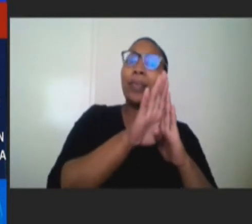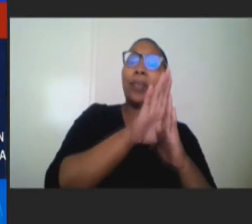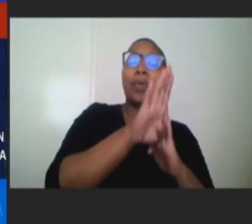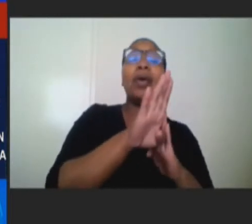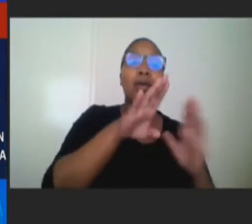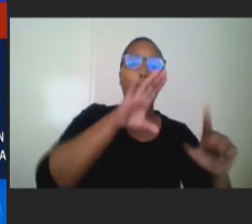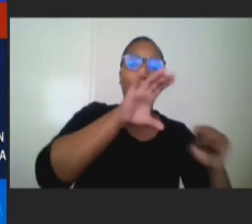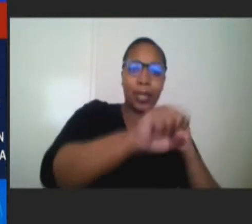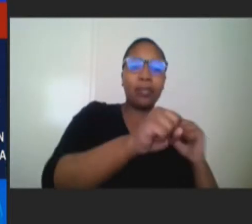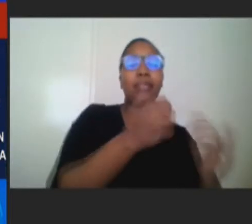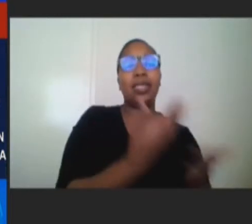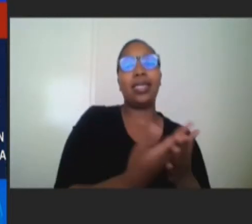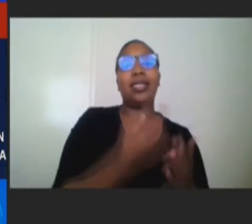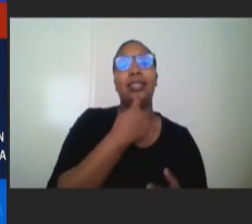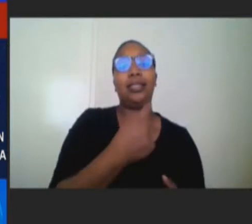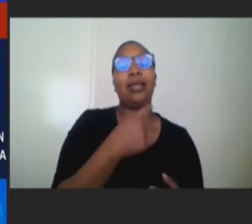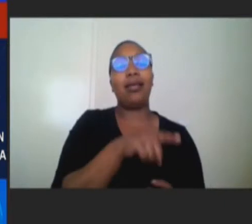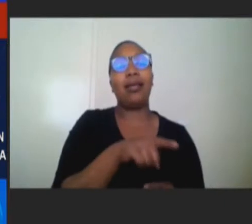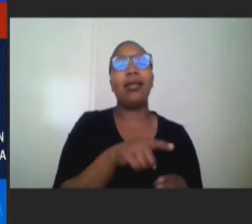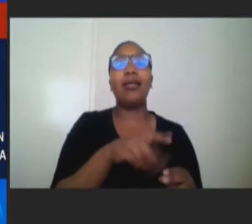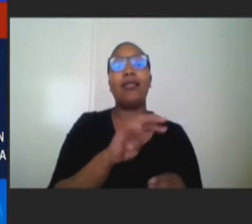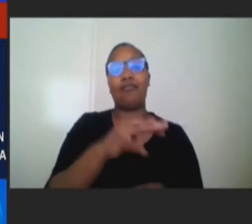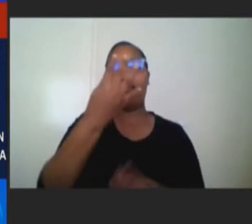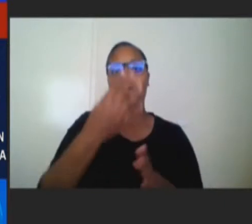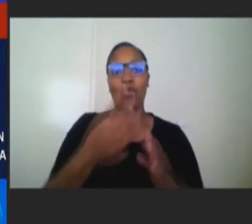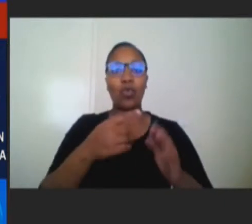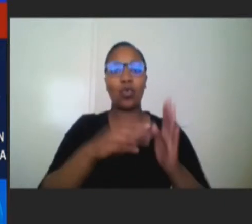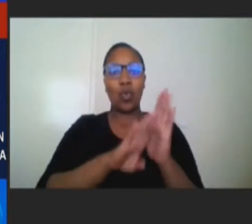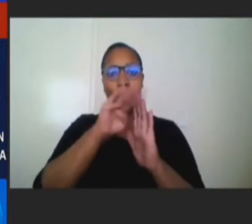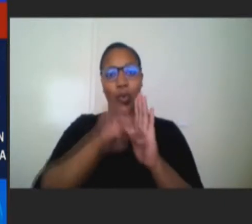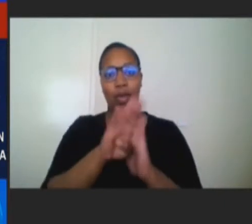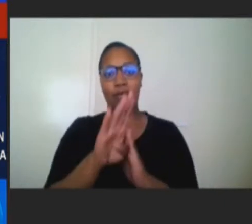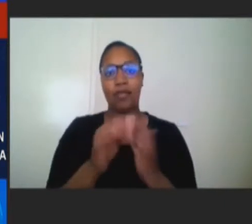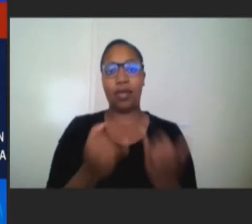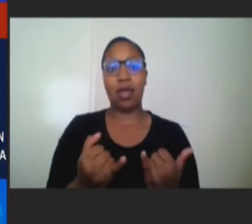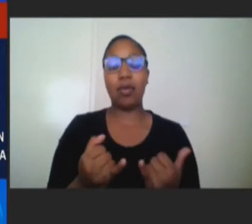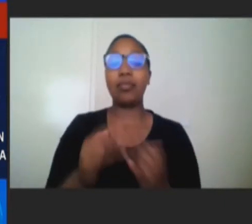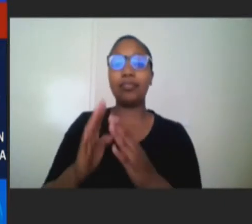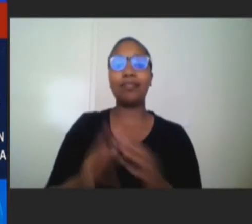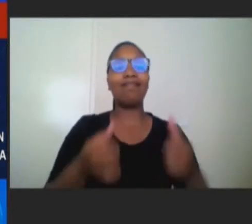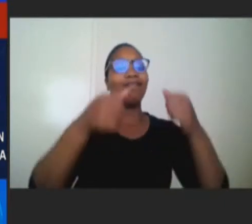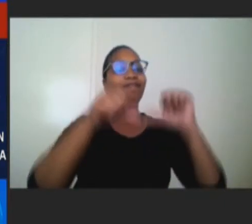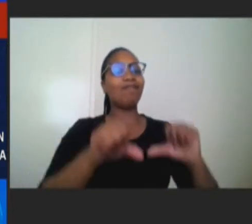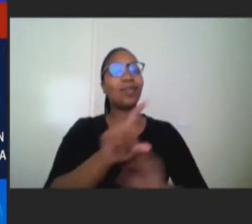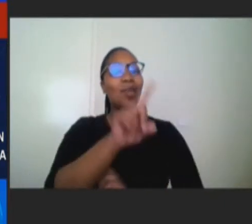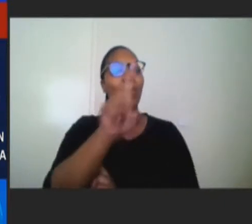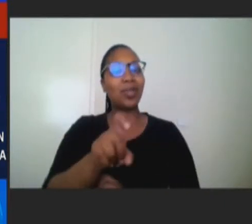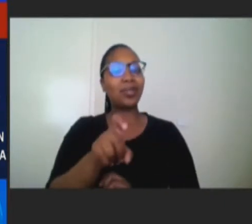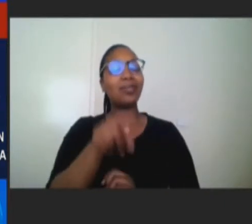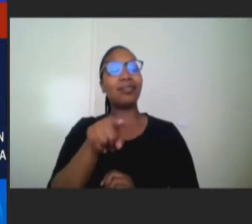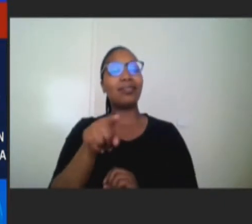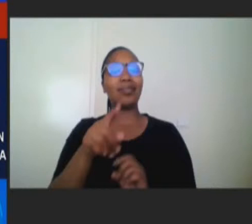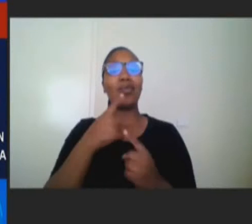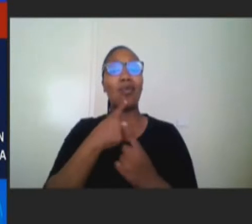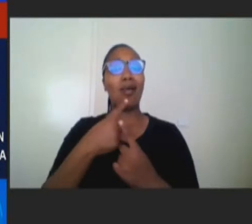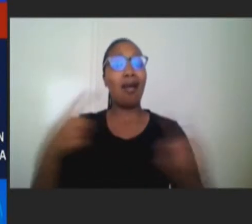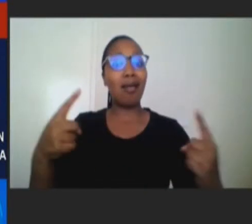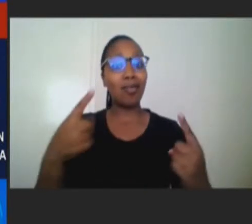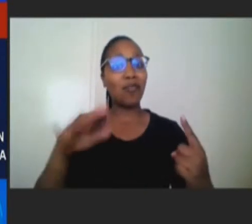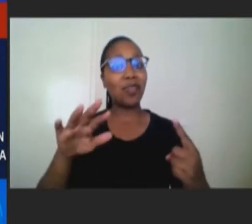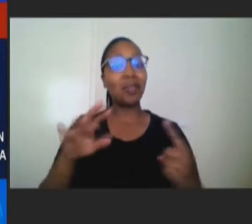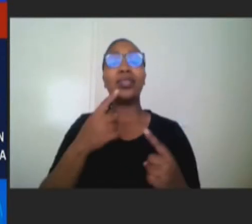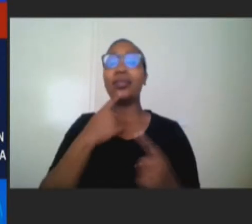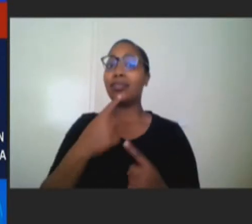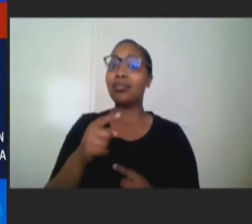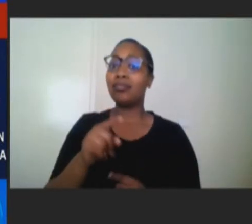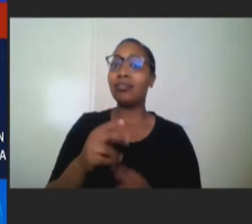The question of the criticism about how the announcement was made, we were guided by the fact that we are part and parcel